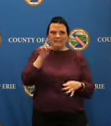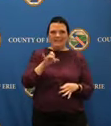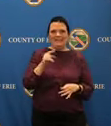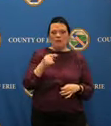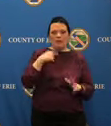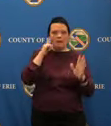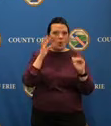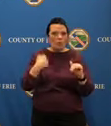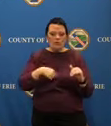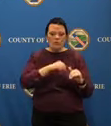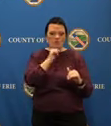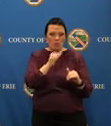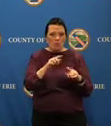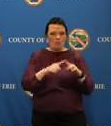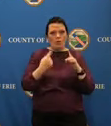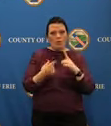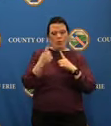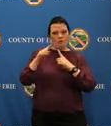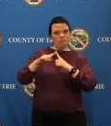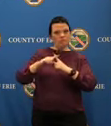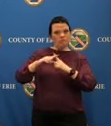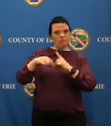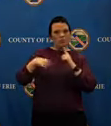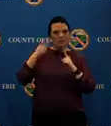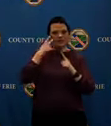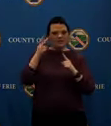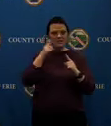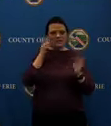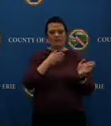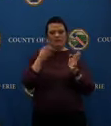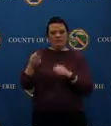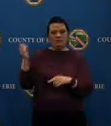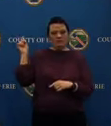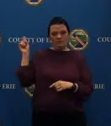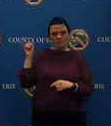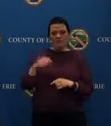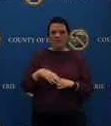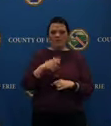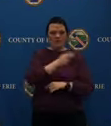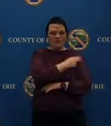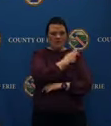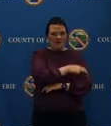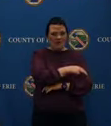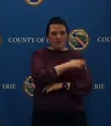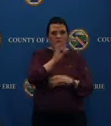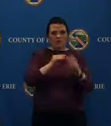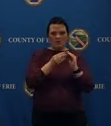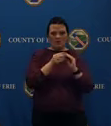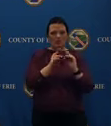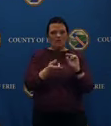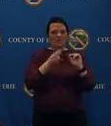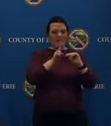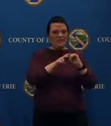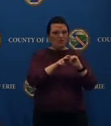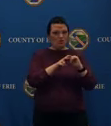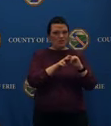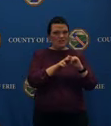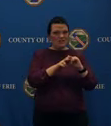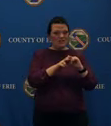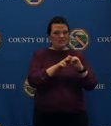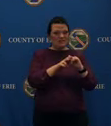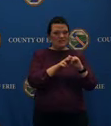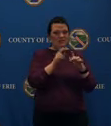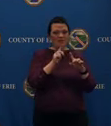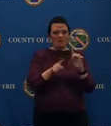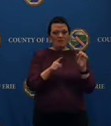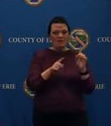we don't. The one advantage we've seen, going into the next slide, is that the hospitalizations have increased, but